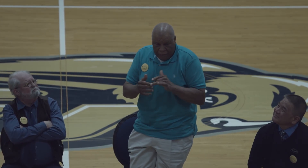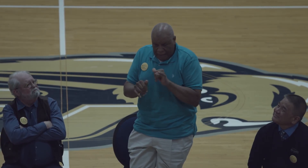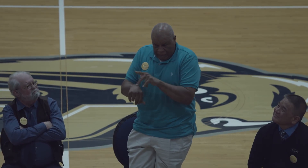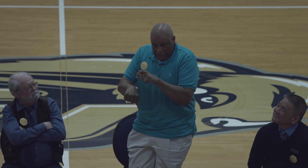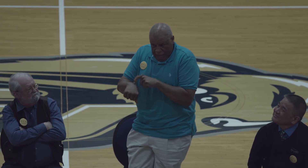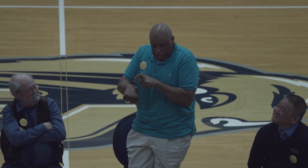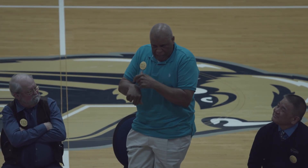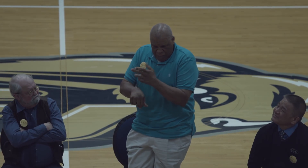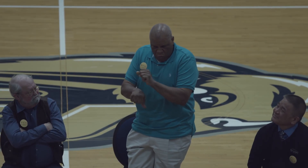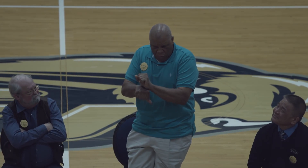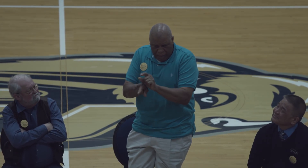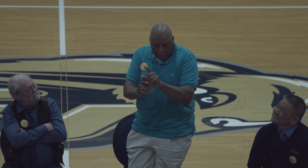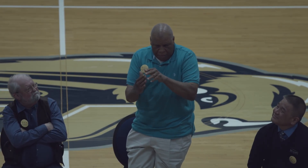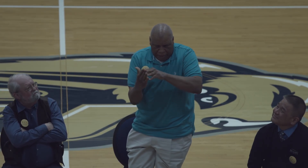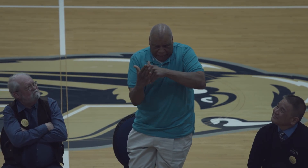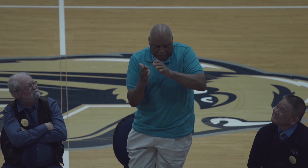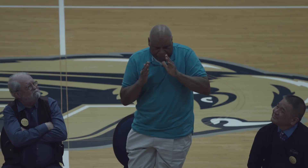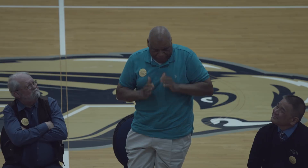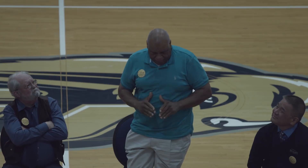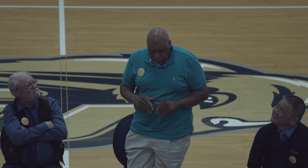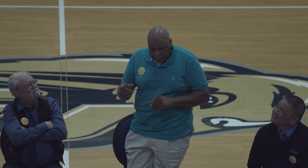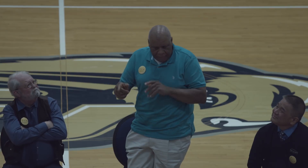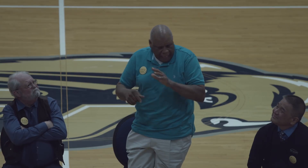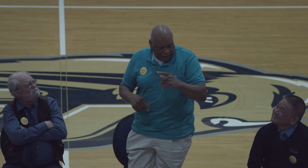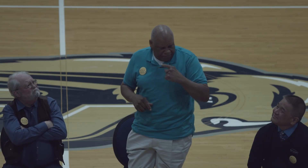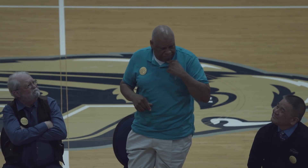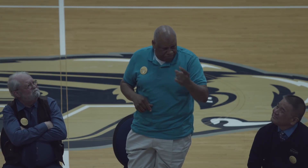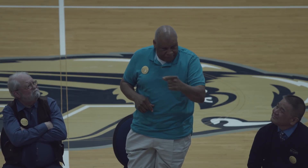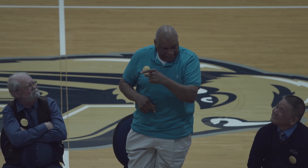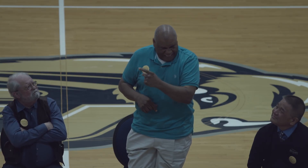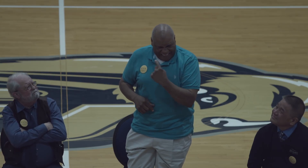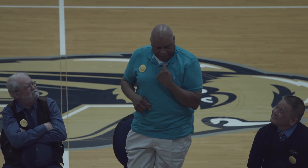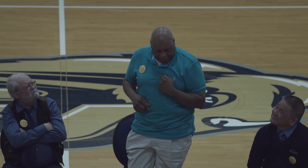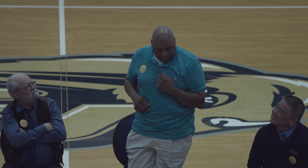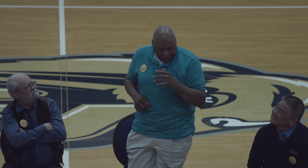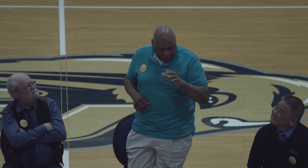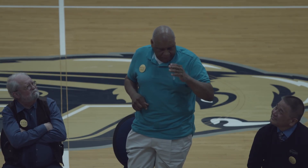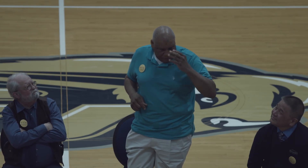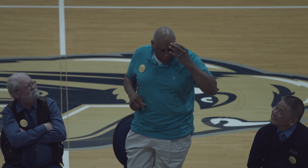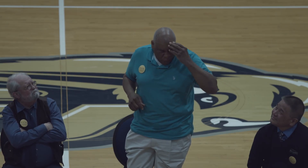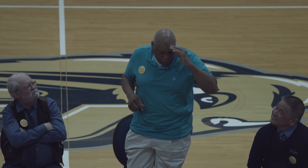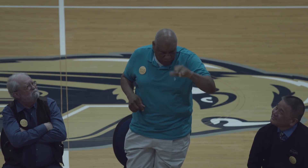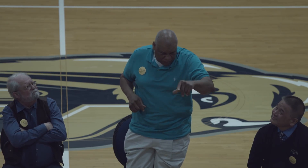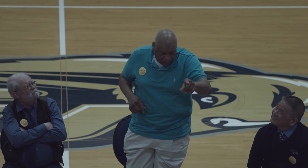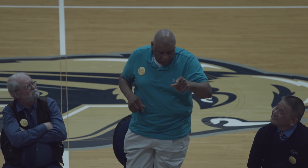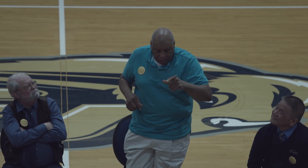who had some signing, he was a painter at that time, he tried to share with me